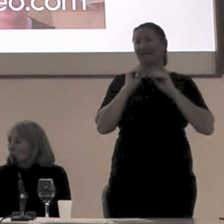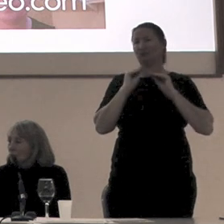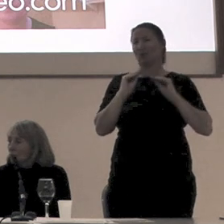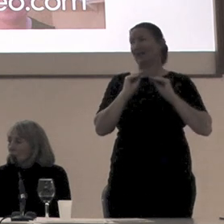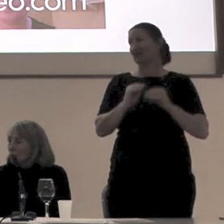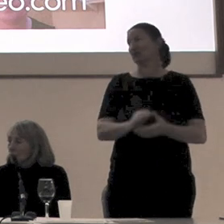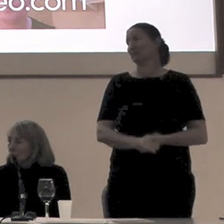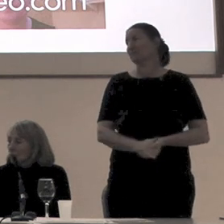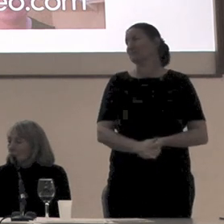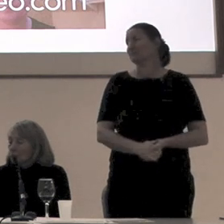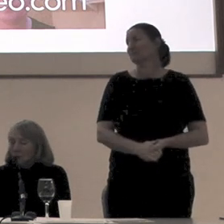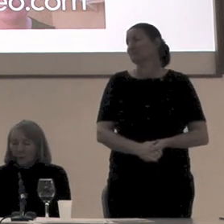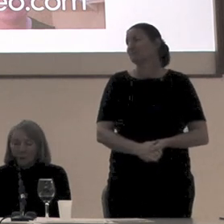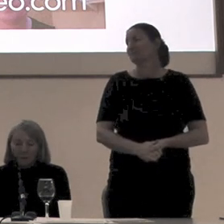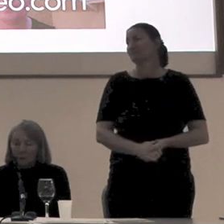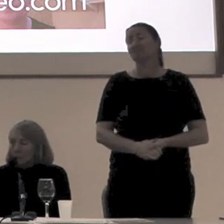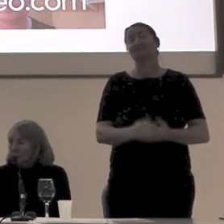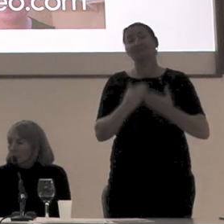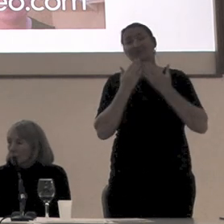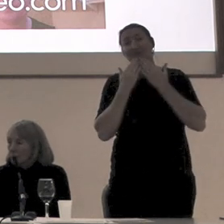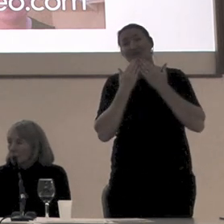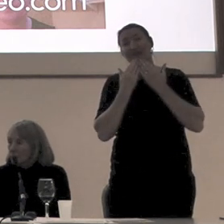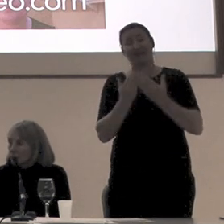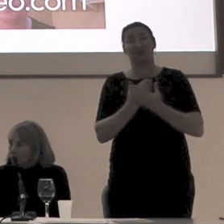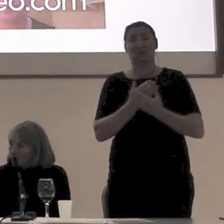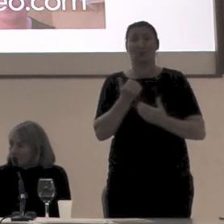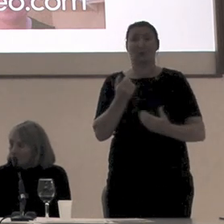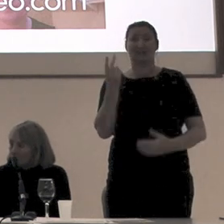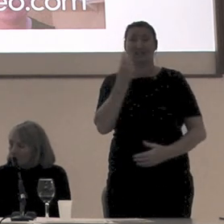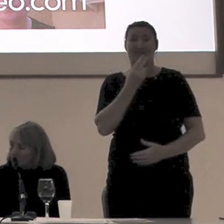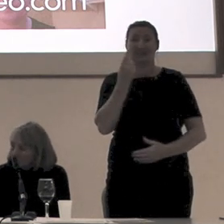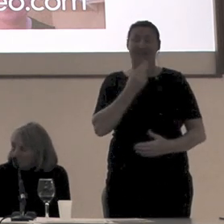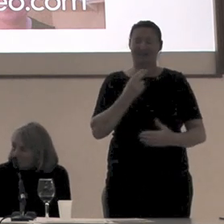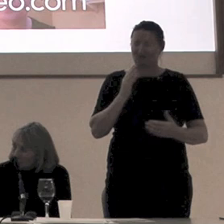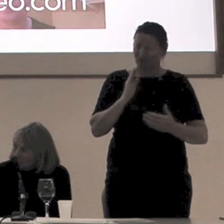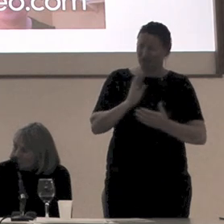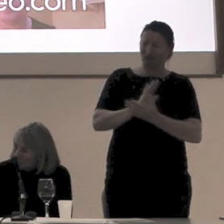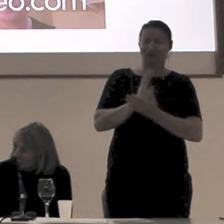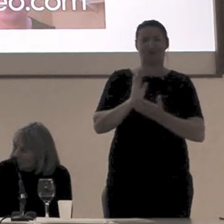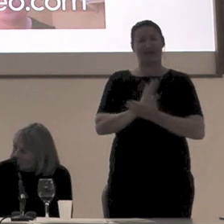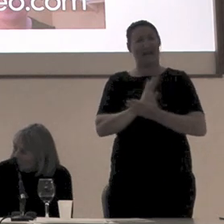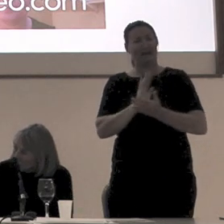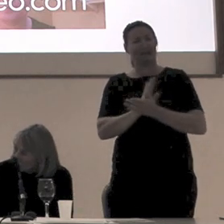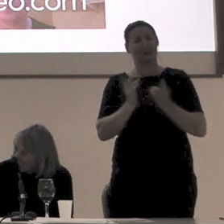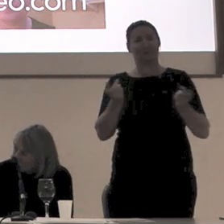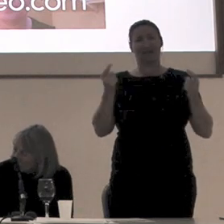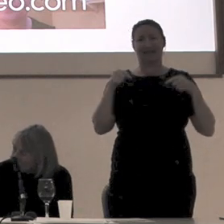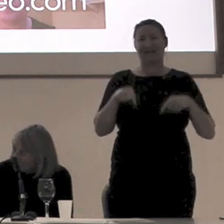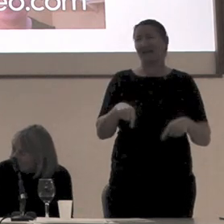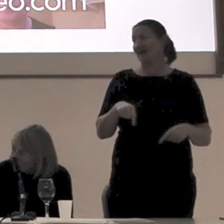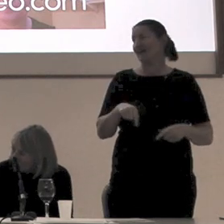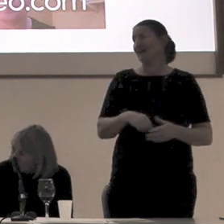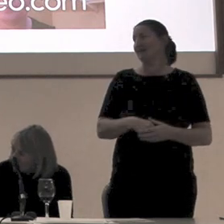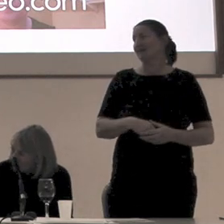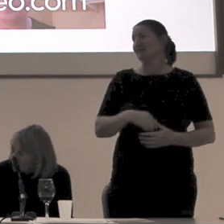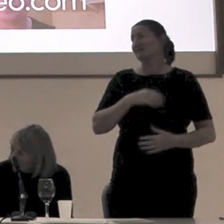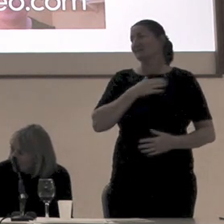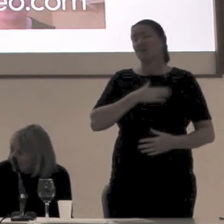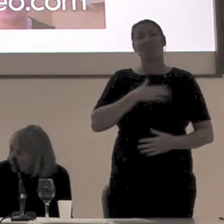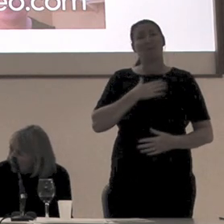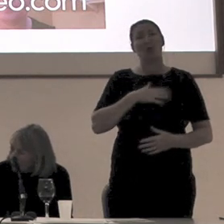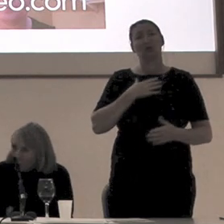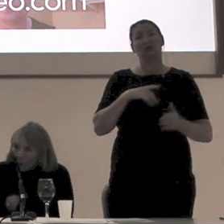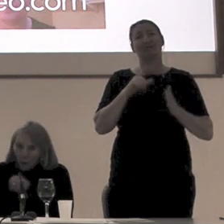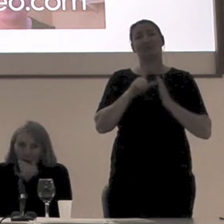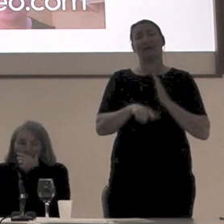very much. Good evening, and it's really great to be with you this evening, albeit a bit of a flying visit. Apologies for